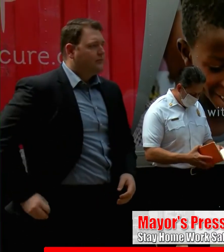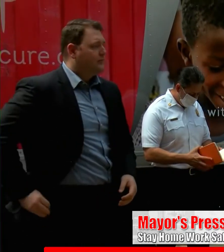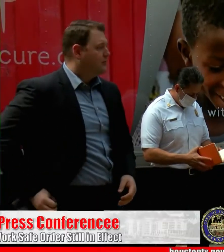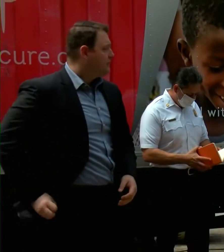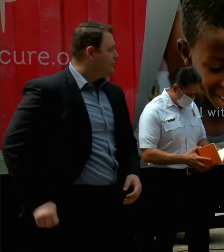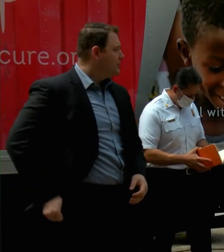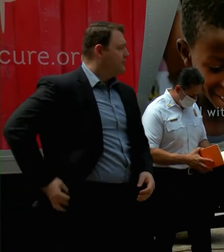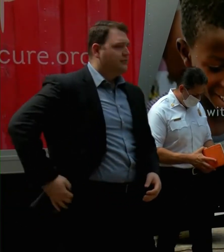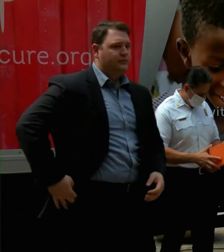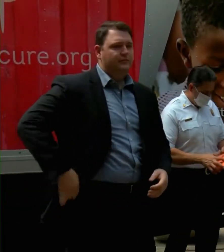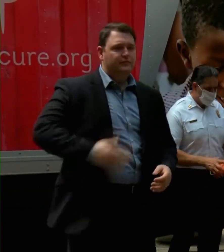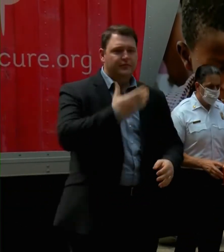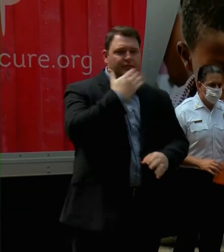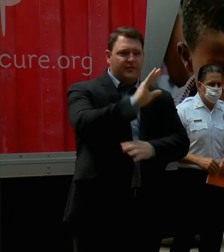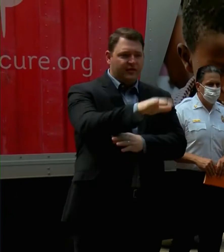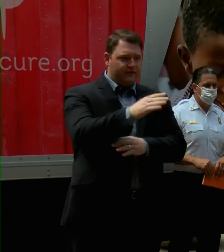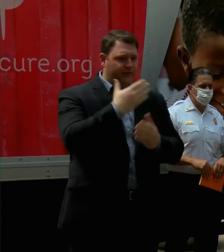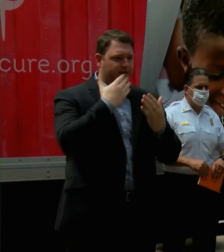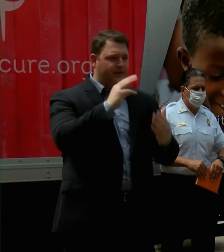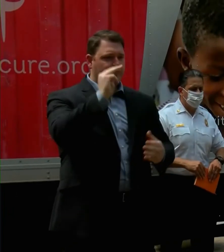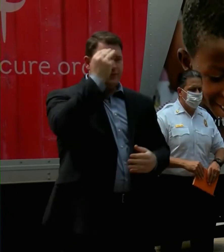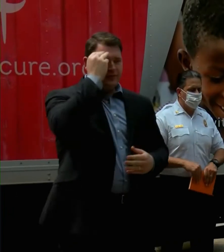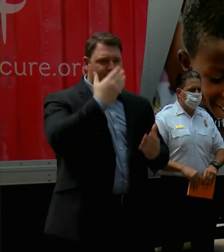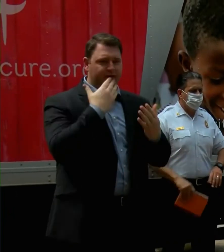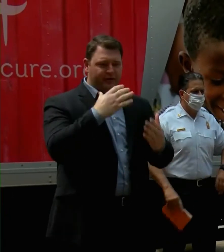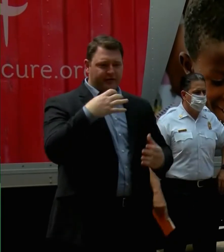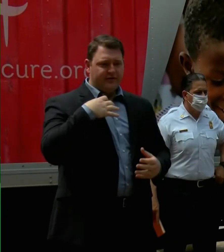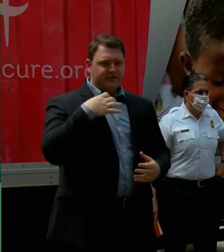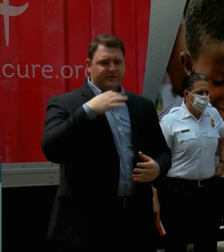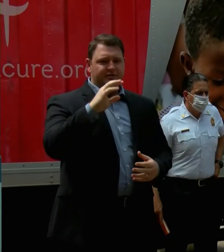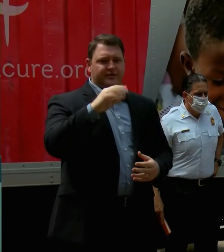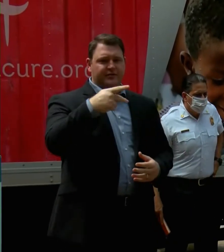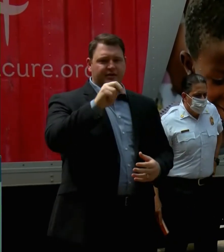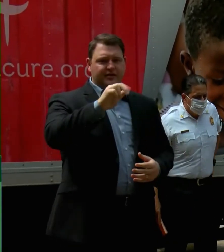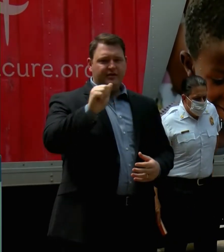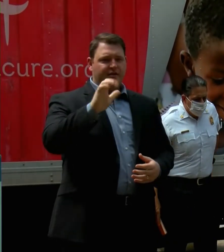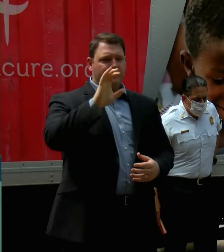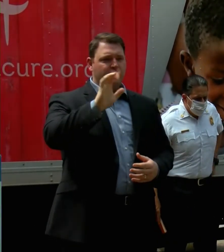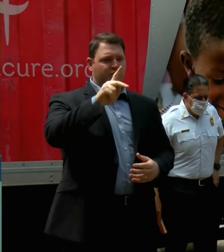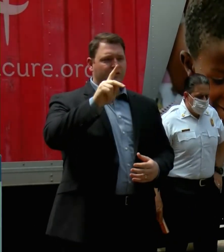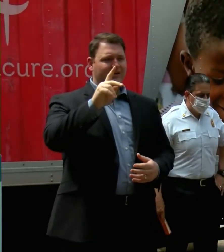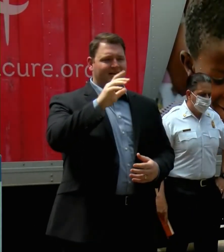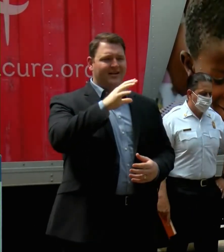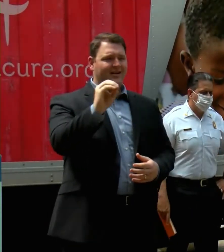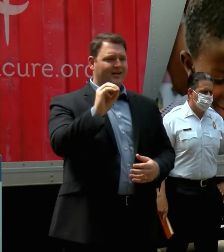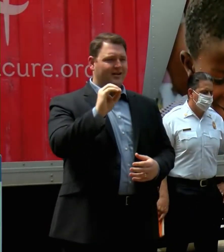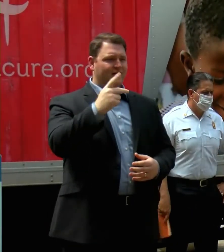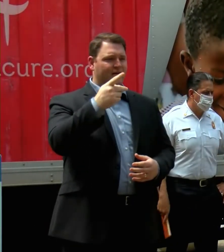Okay, good afternoon. Thank you, Mayor. Thank you, Chief Pena, Chief Bunick, and Dr. Purse for all